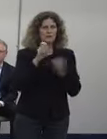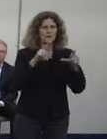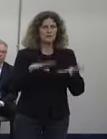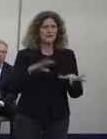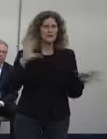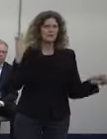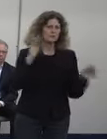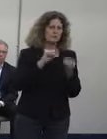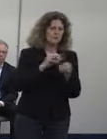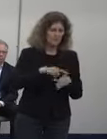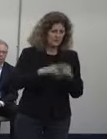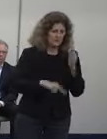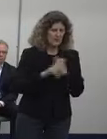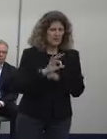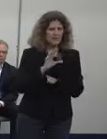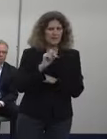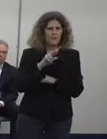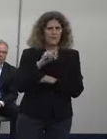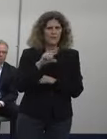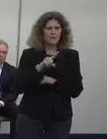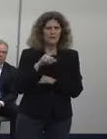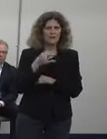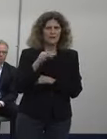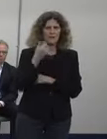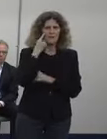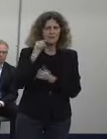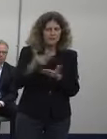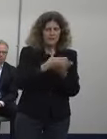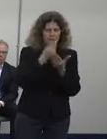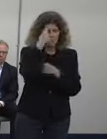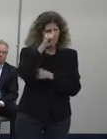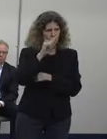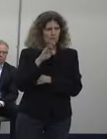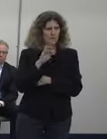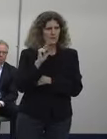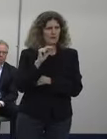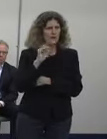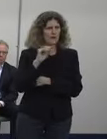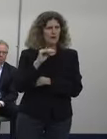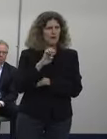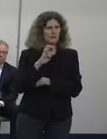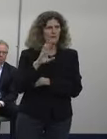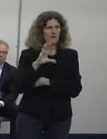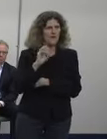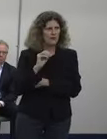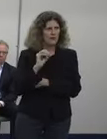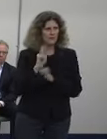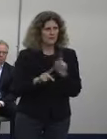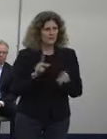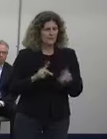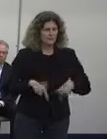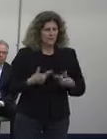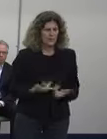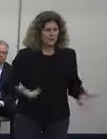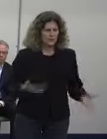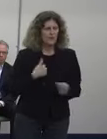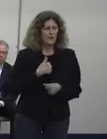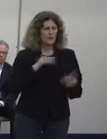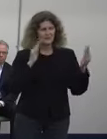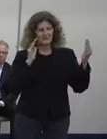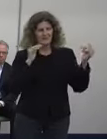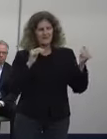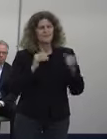been collected on Buncombe County residents. We anticipate that additional cases of COVID-19 will be